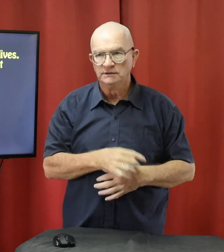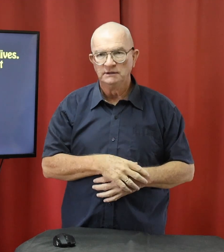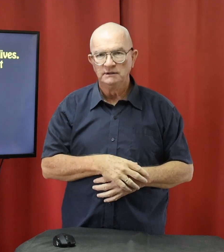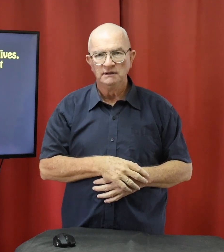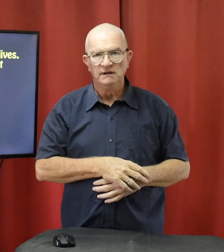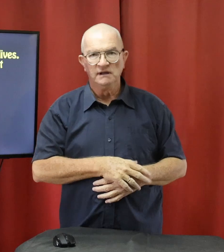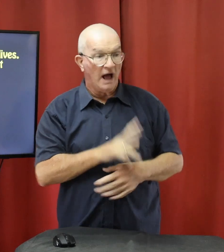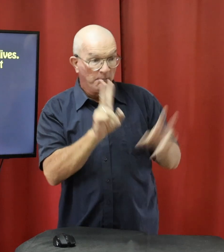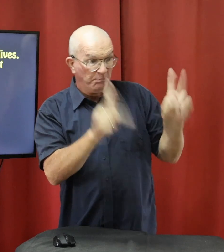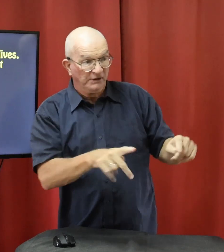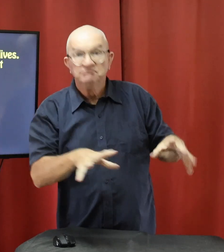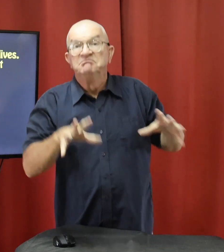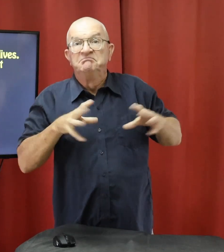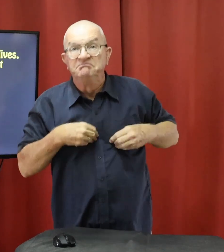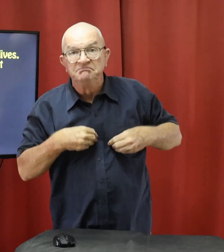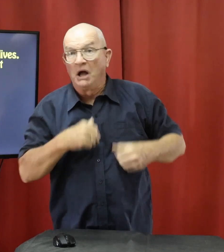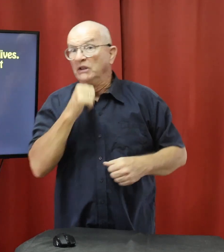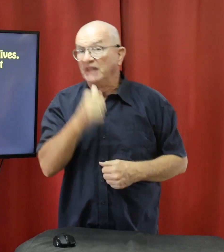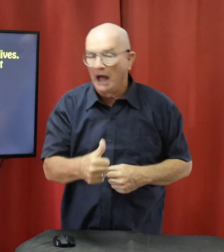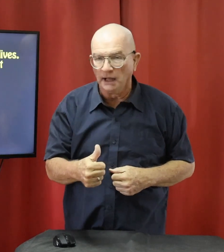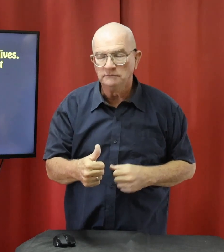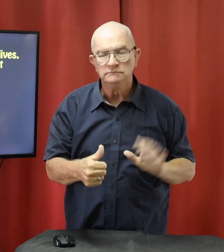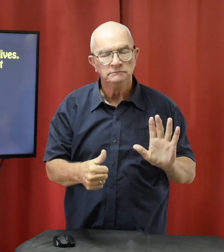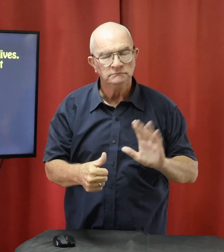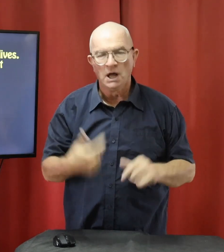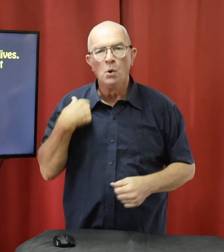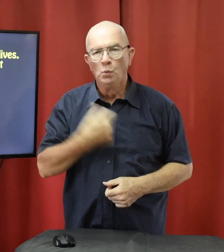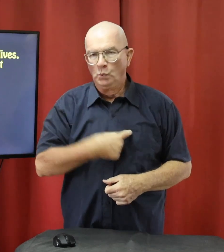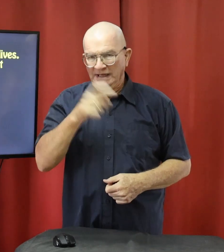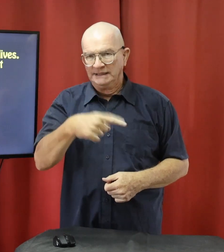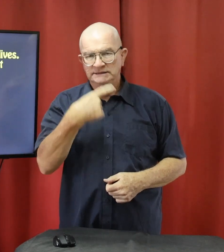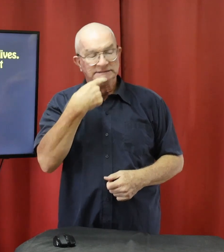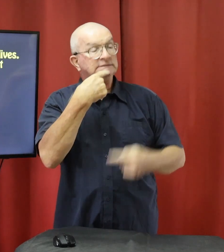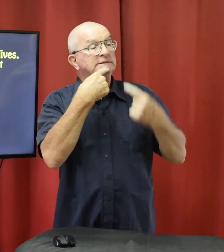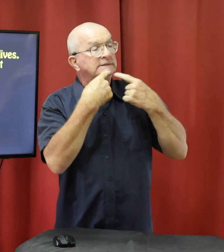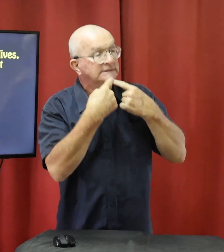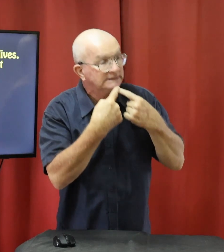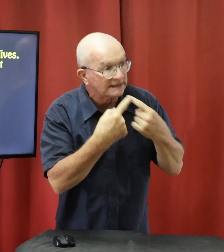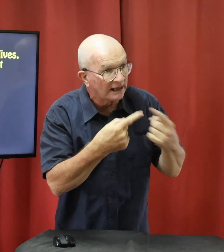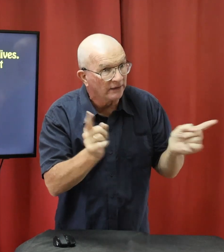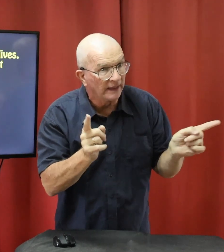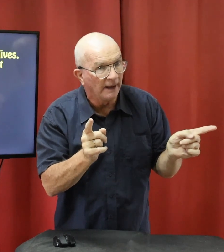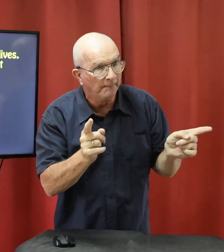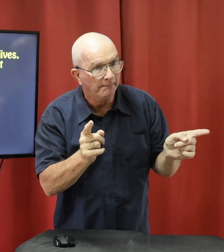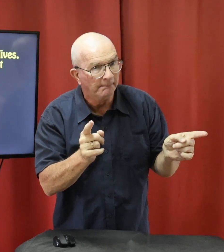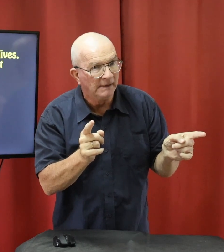We don't care about a person accepting or not accepting. We need to tell them